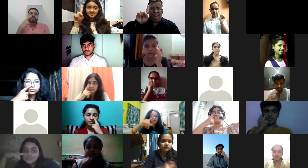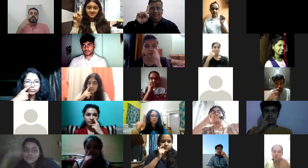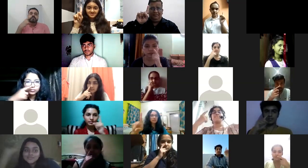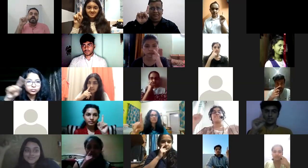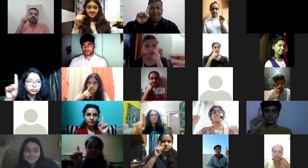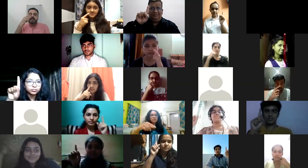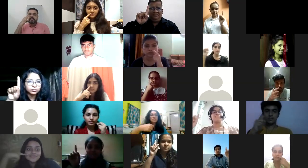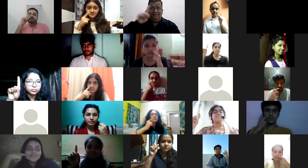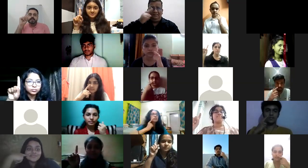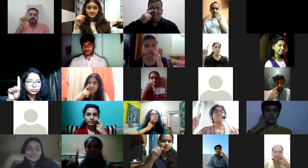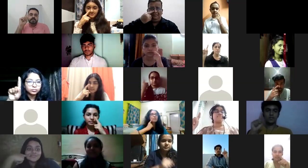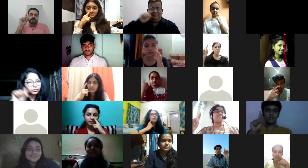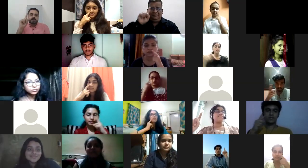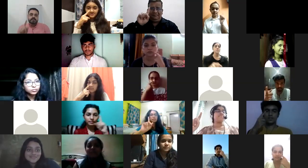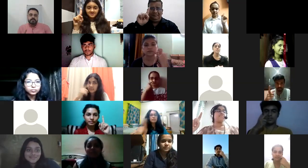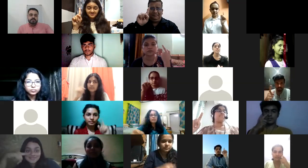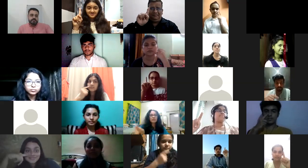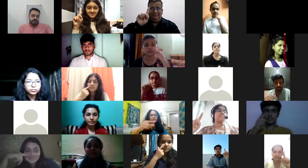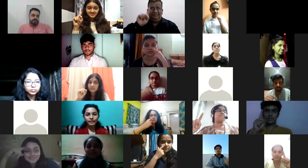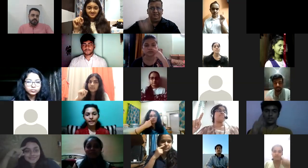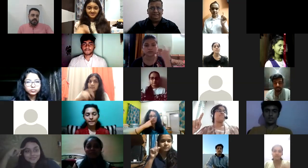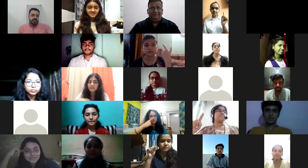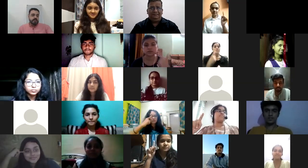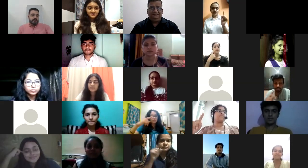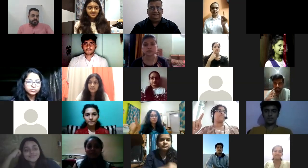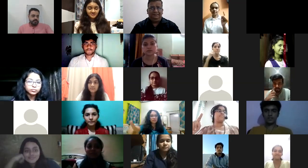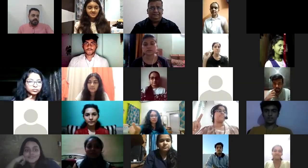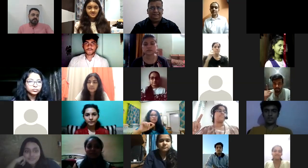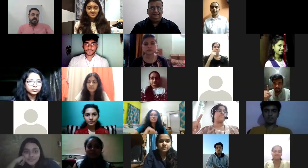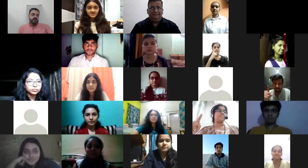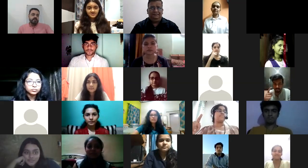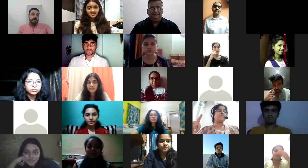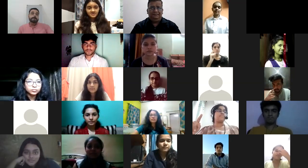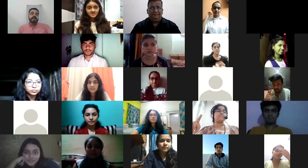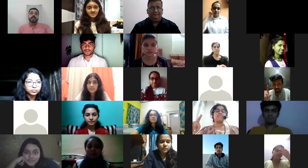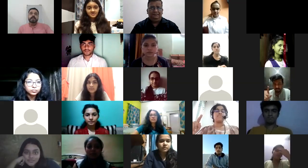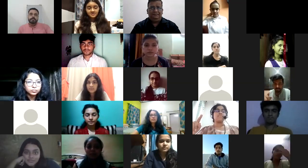Father and mother. Okay. Then we have brother, bhai,